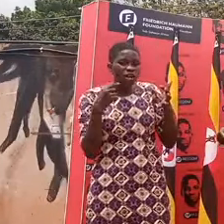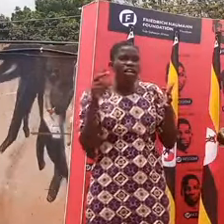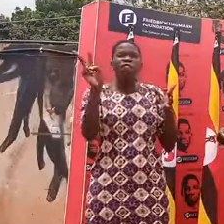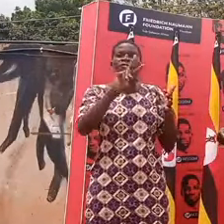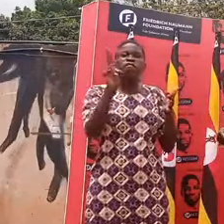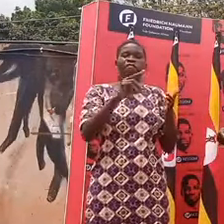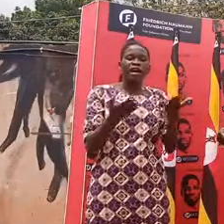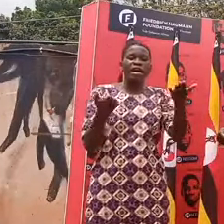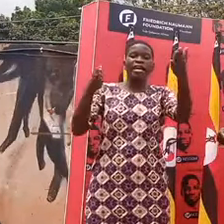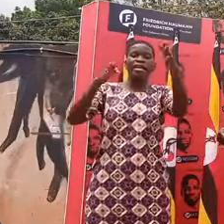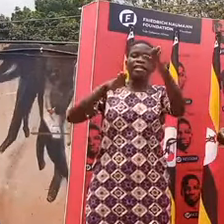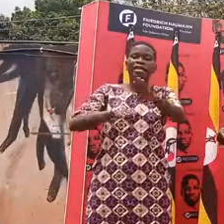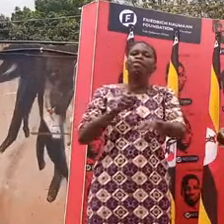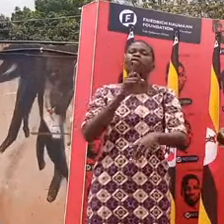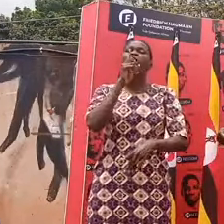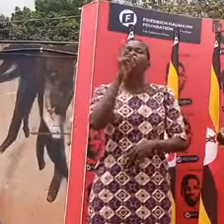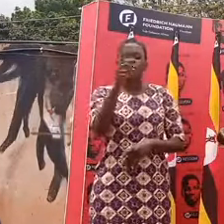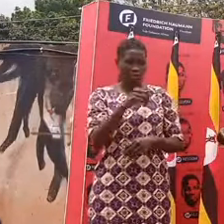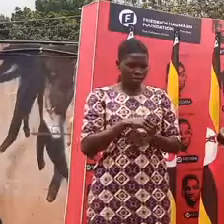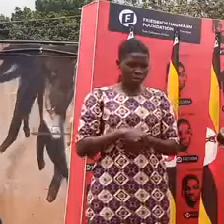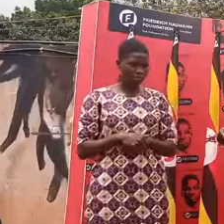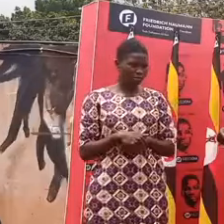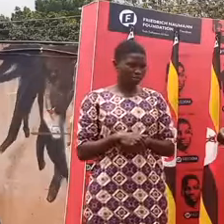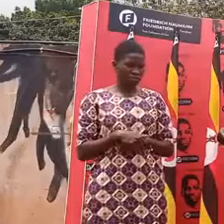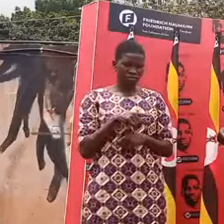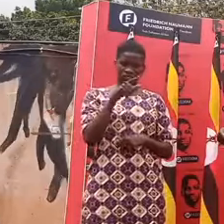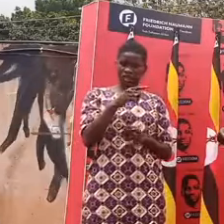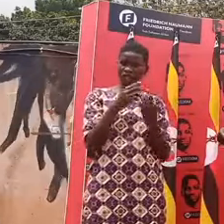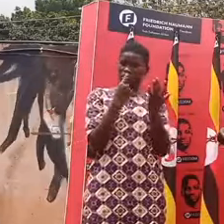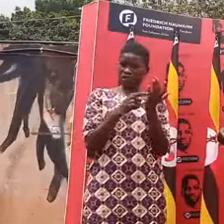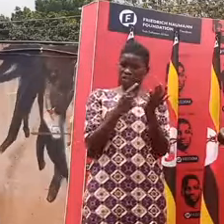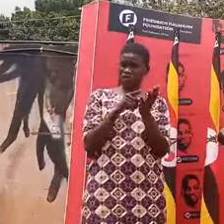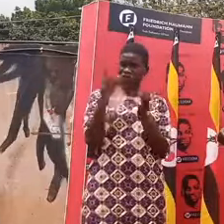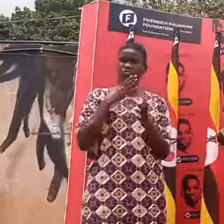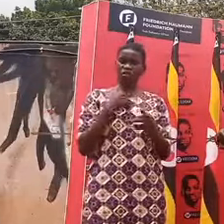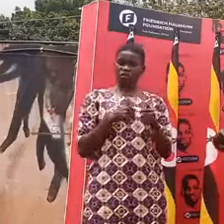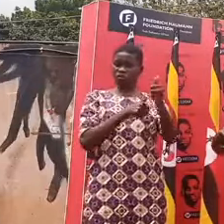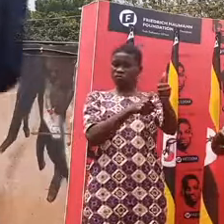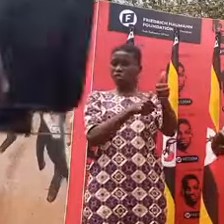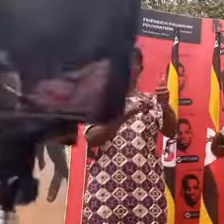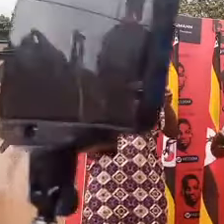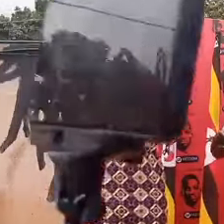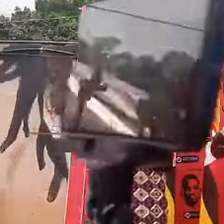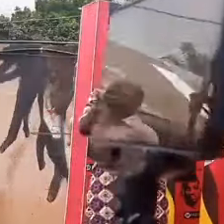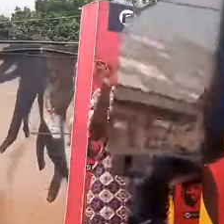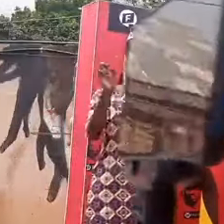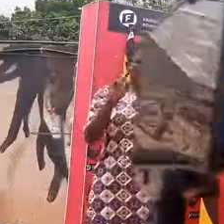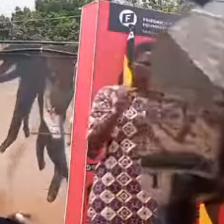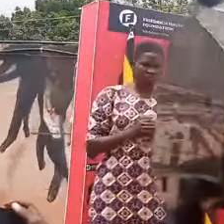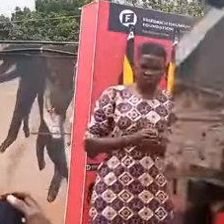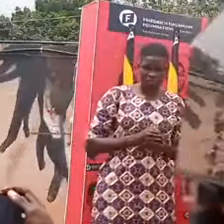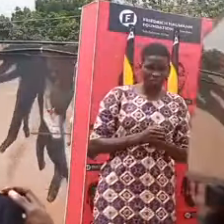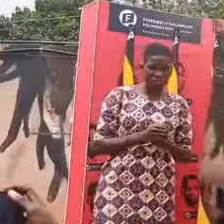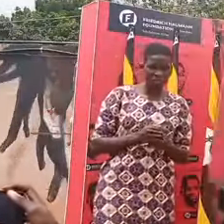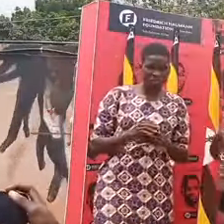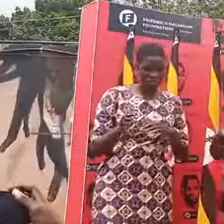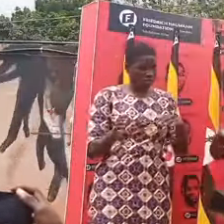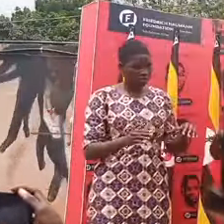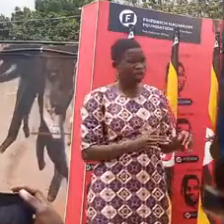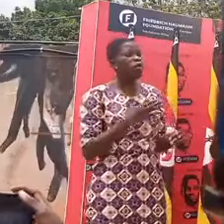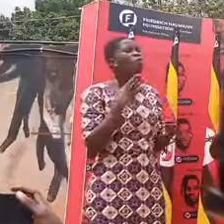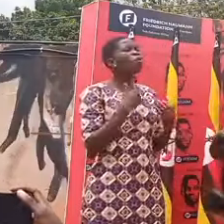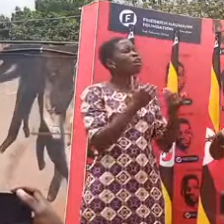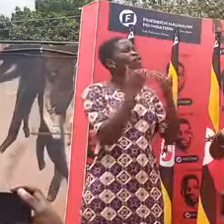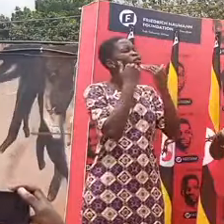Is that the Uganda we continue, we want to continue to advance? No. I thank you so much,